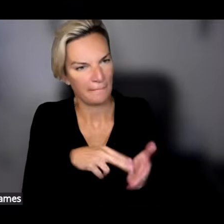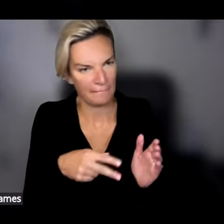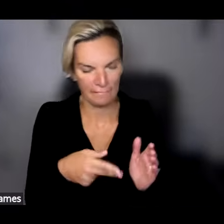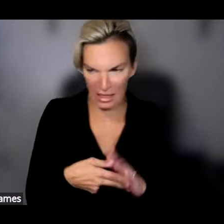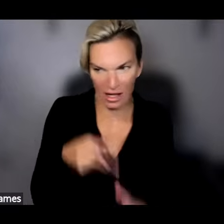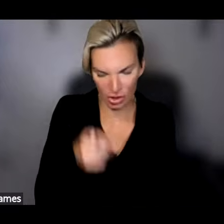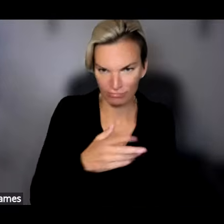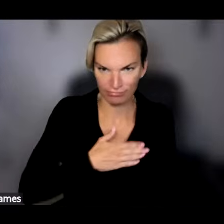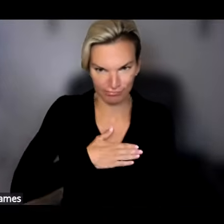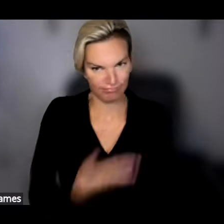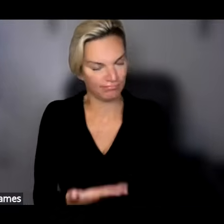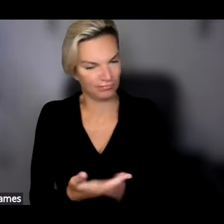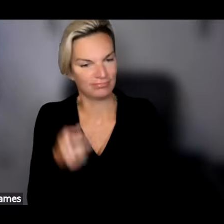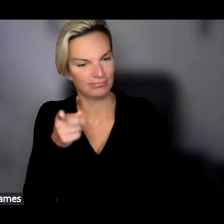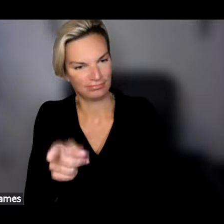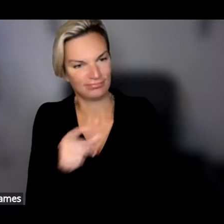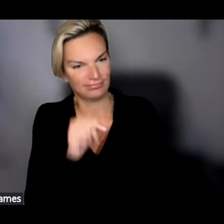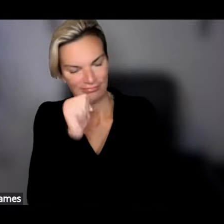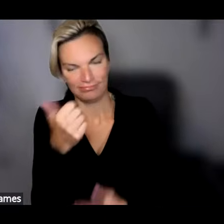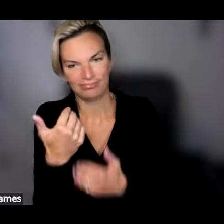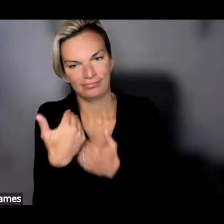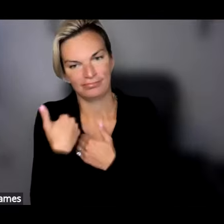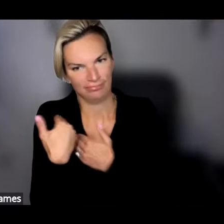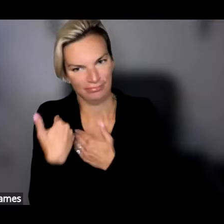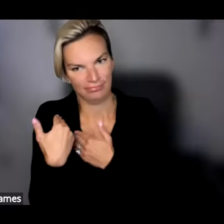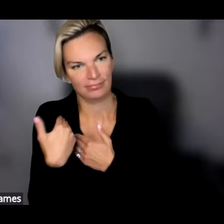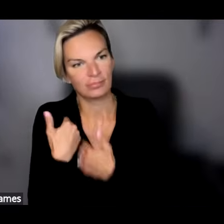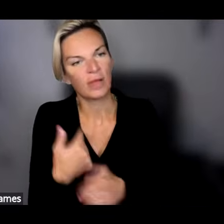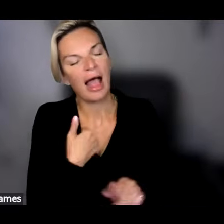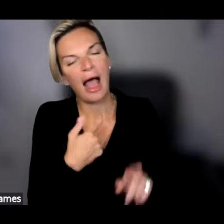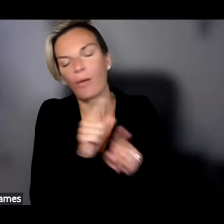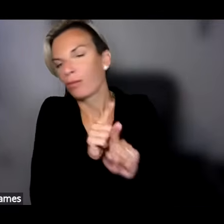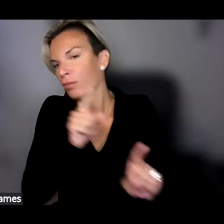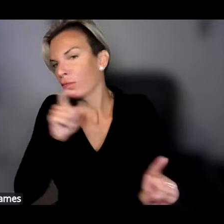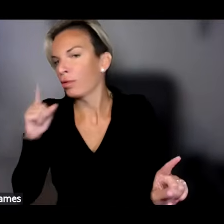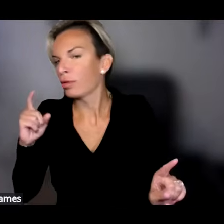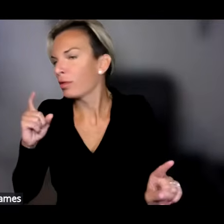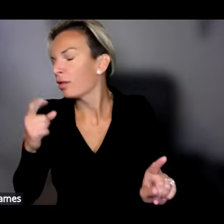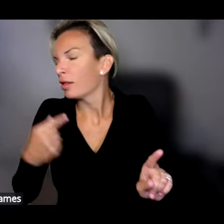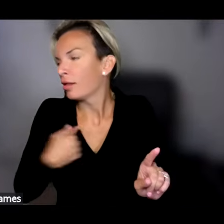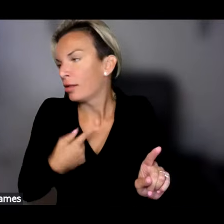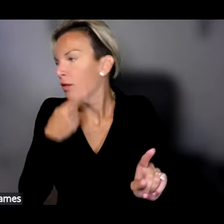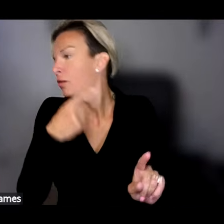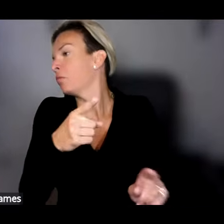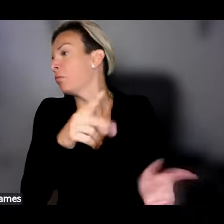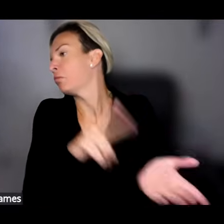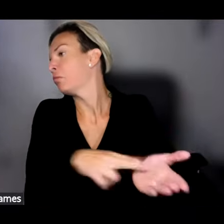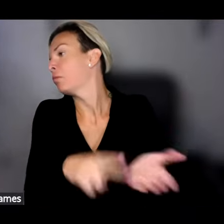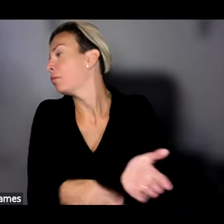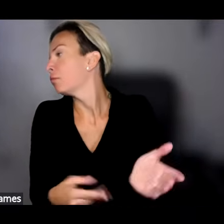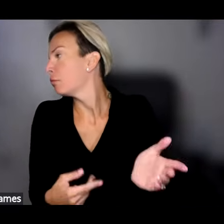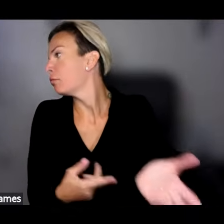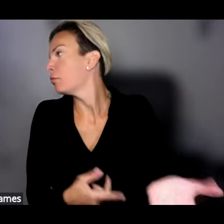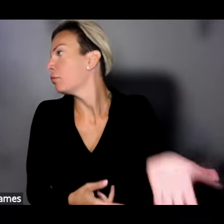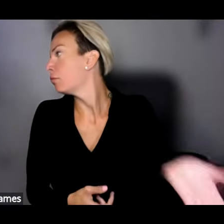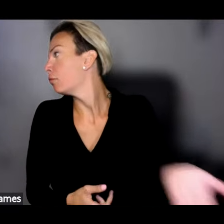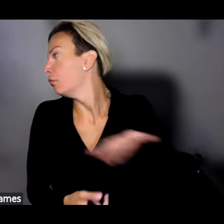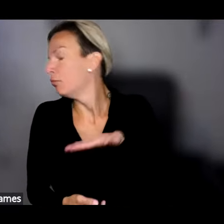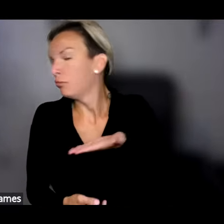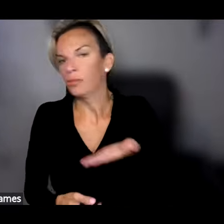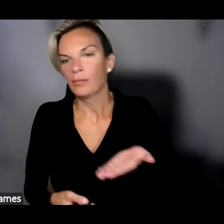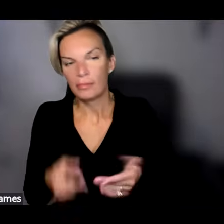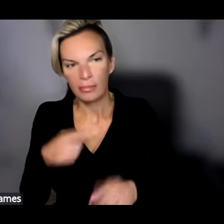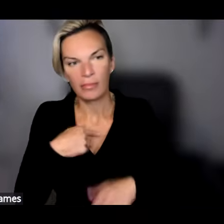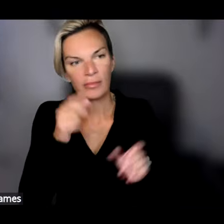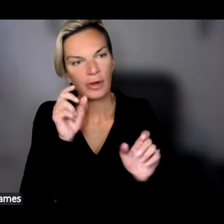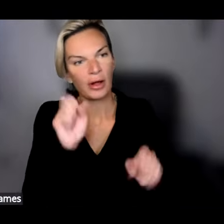she didn't circulate it. You know, she says I was 10 to 12 feet away. I mean, under that analysis, I could stand at the back of this room and witness